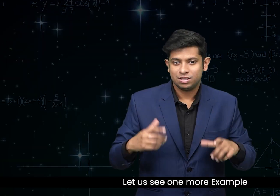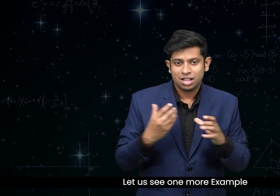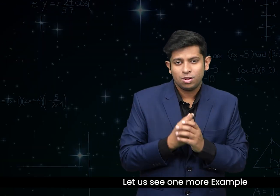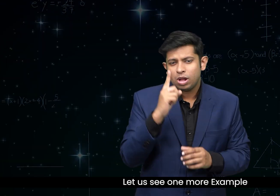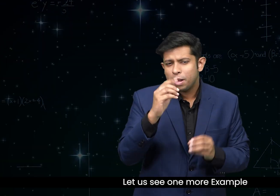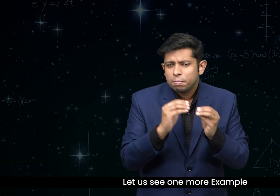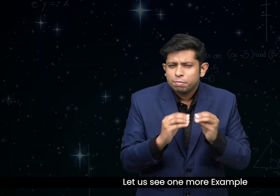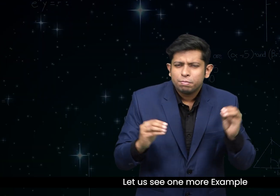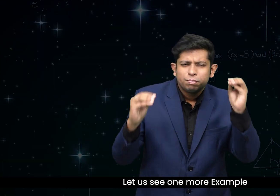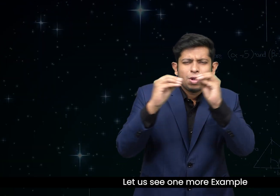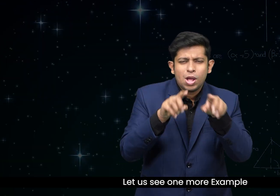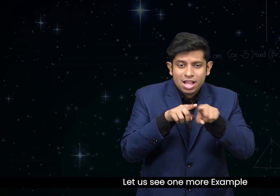Let us see one more example.